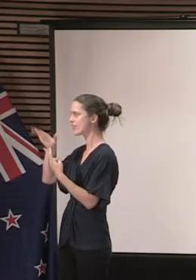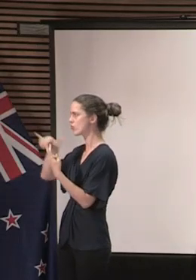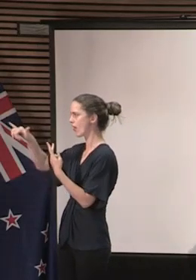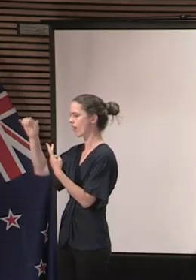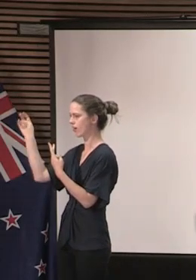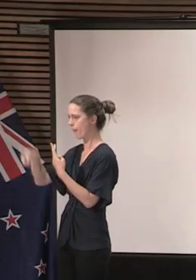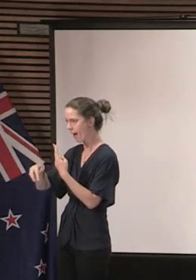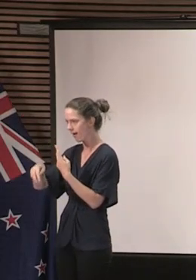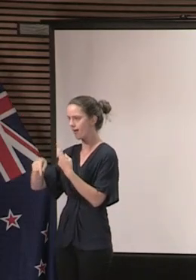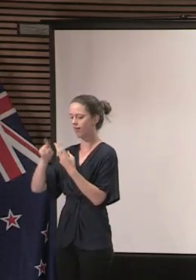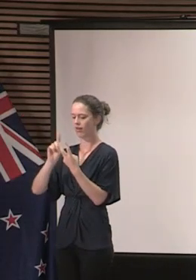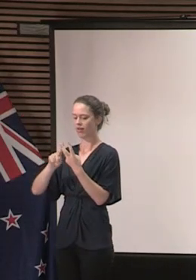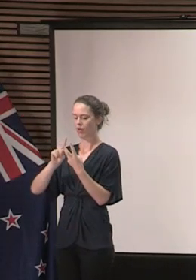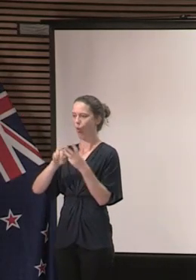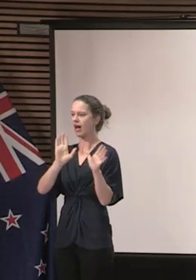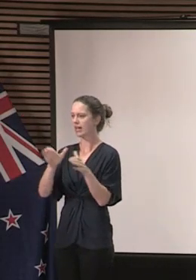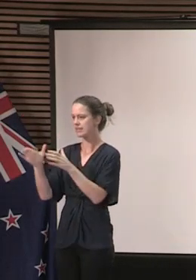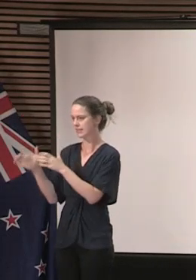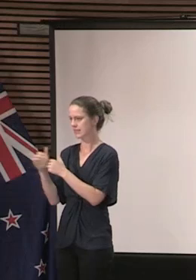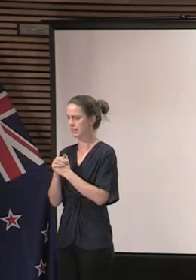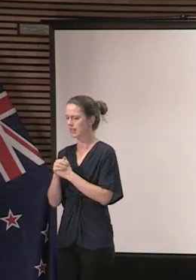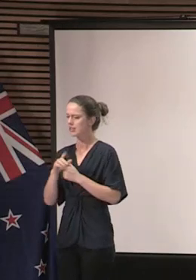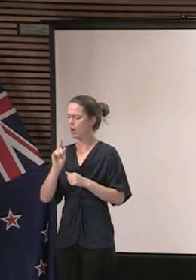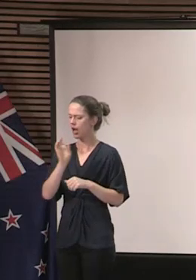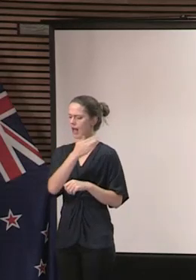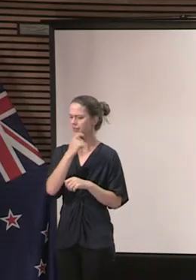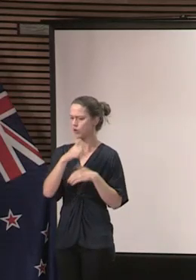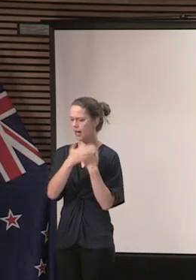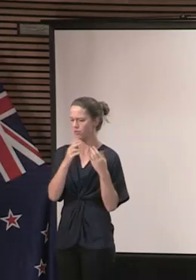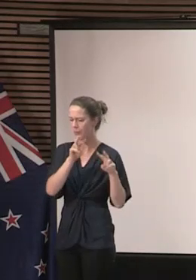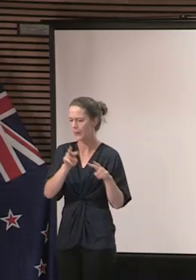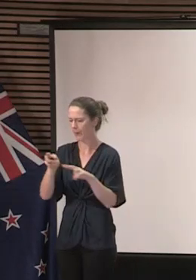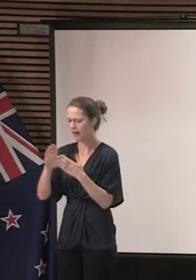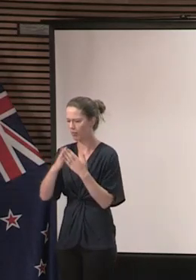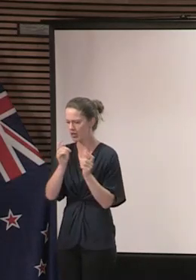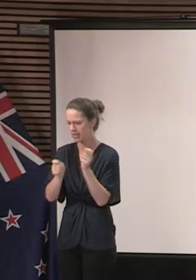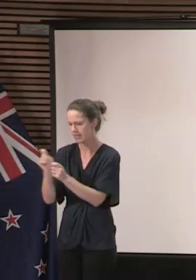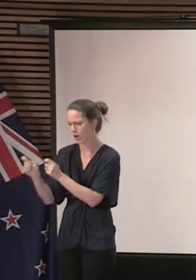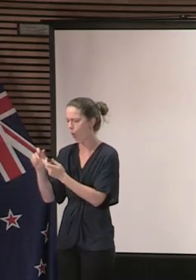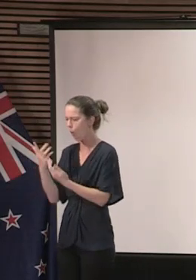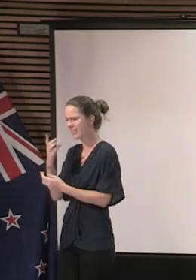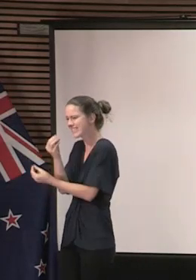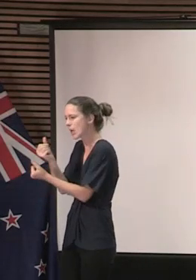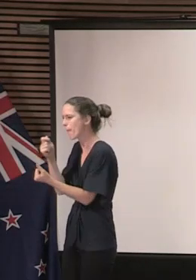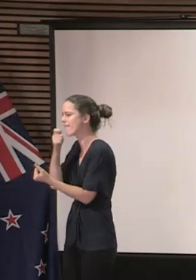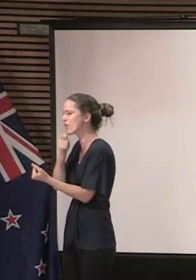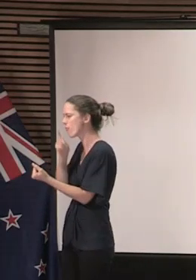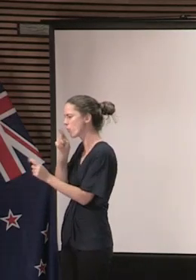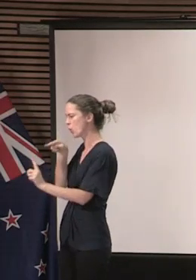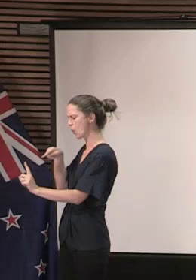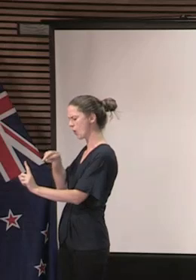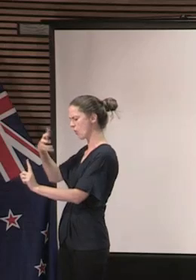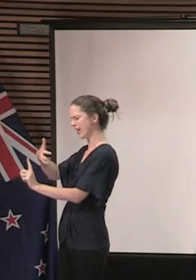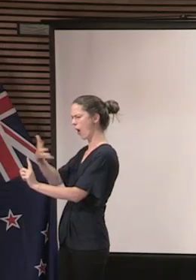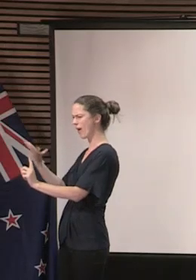is the results of the community testing we've done in the last few days, and those cases that we haven't been able to pinpoint the source, to do